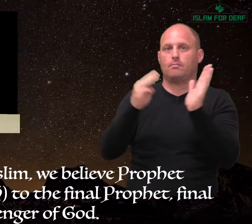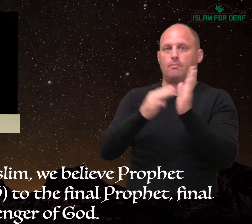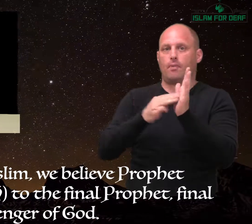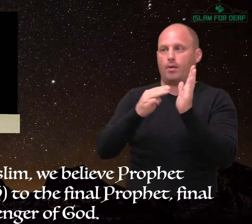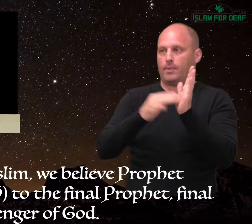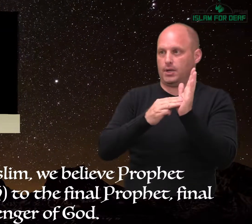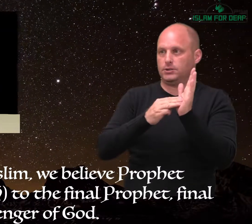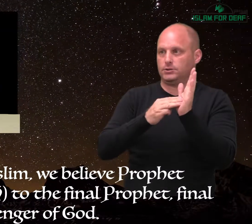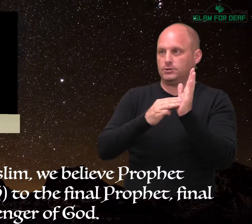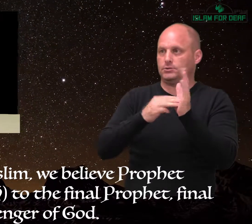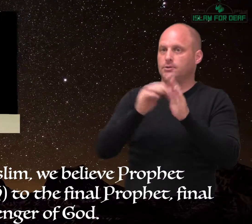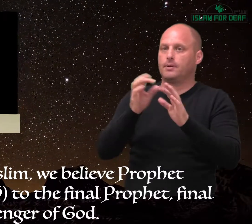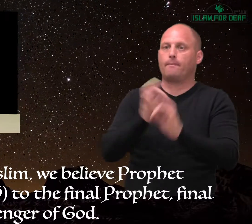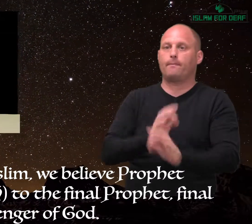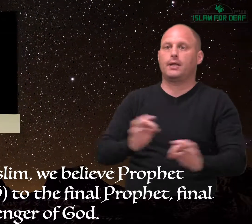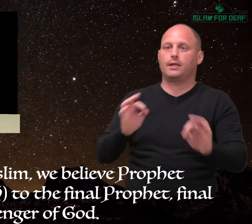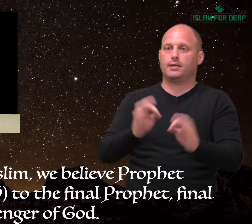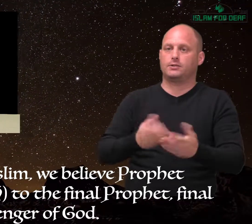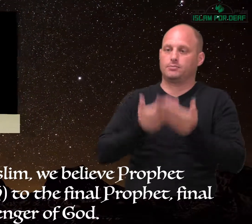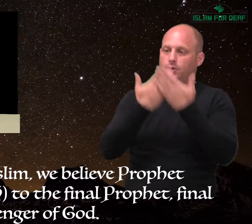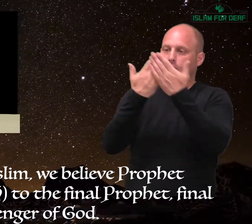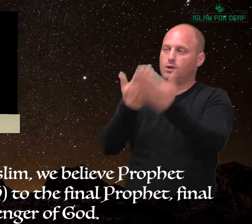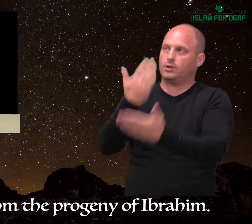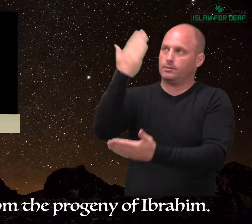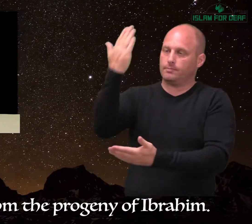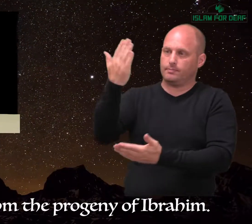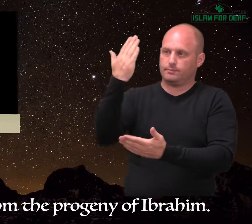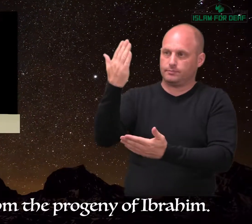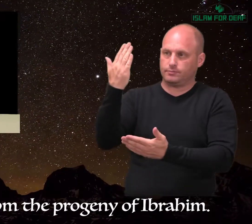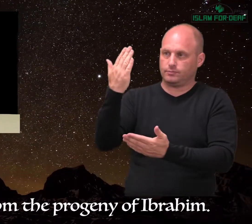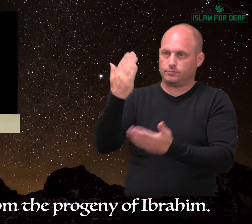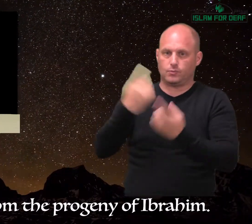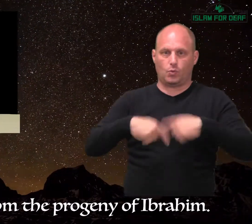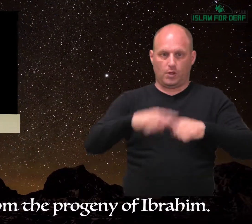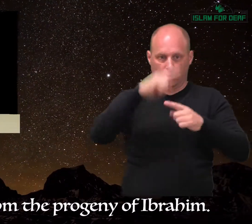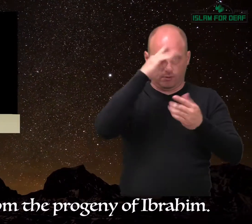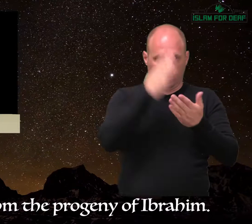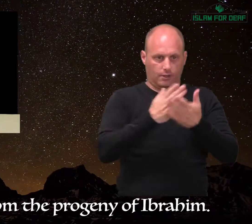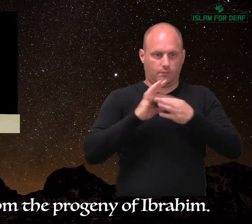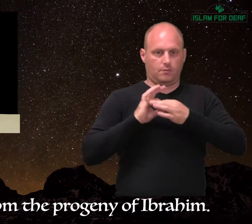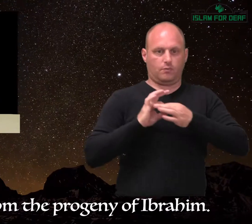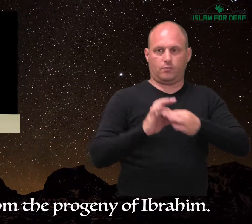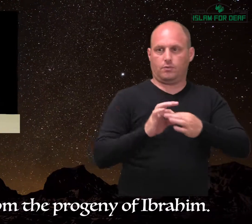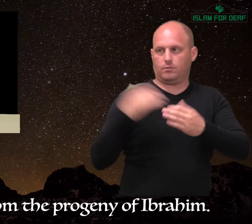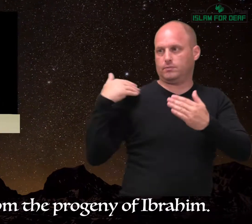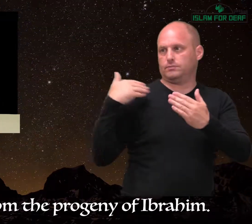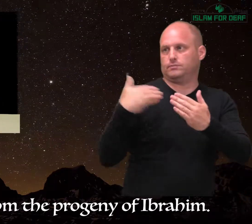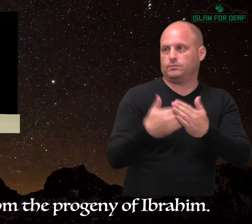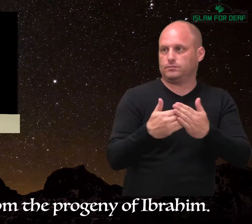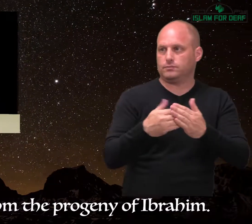prophet, final messenger of God and he was also from the progeny of Ibrahim.